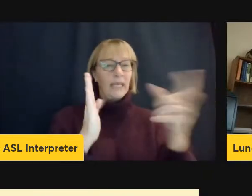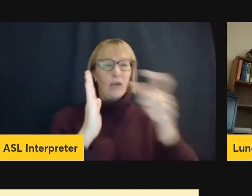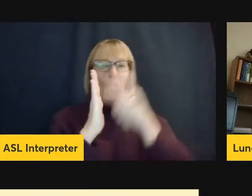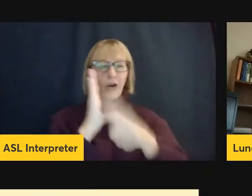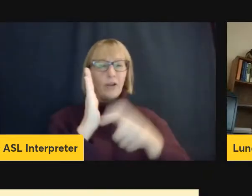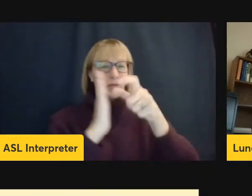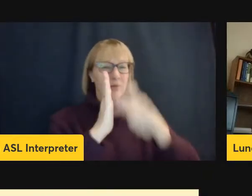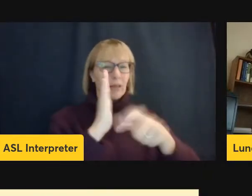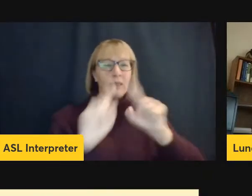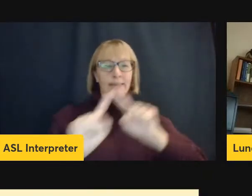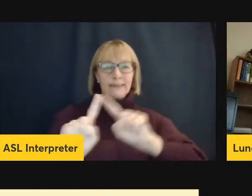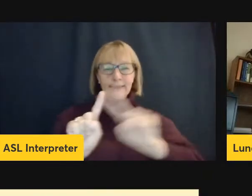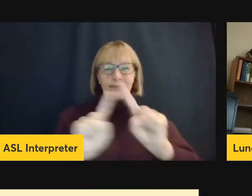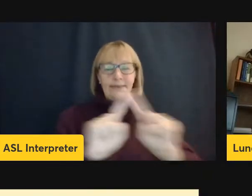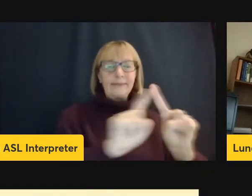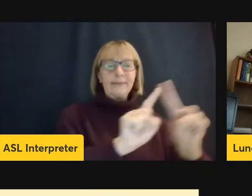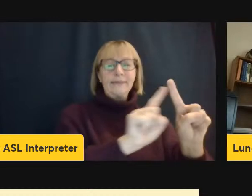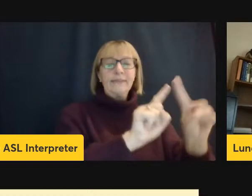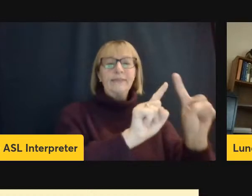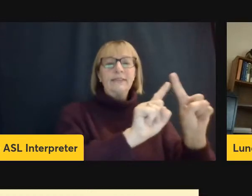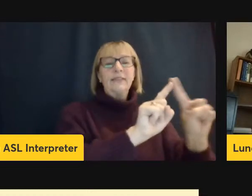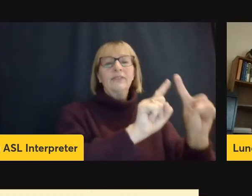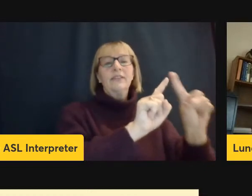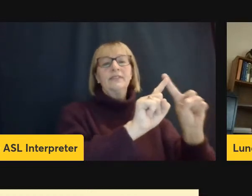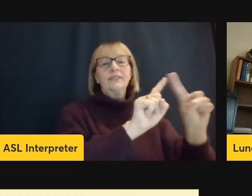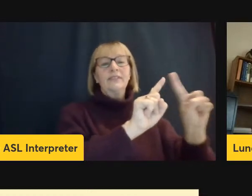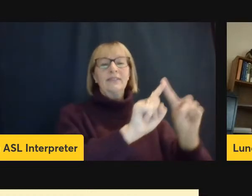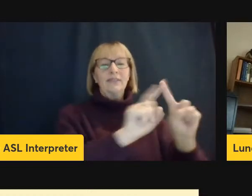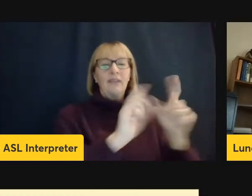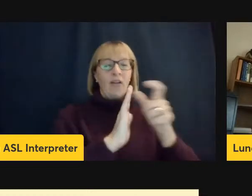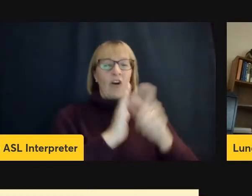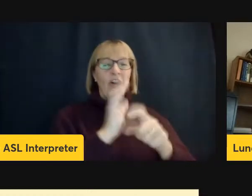still it kind of died out until